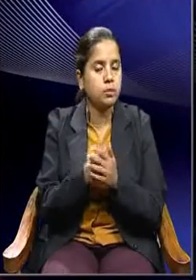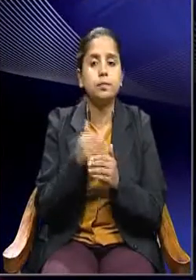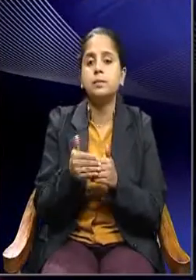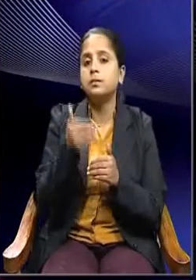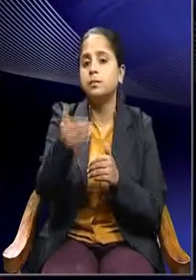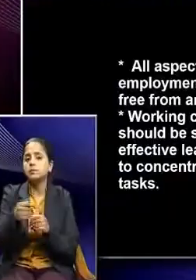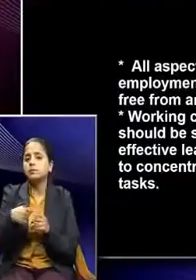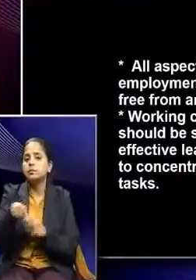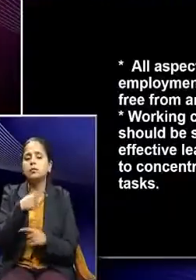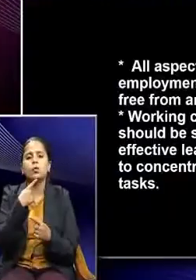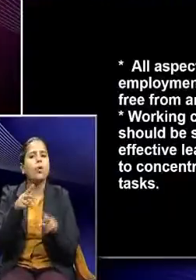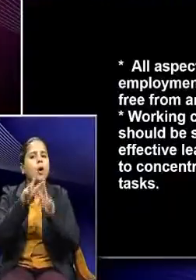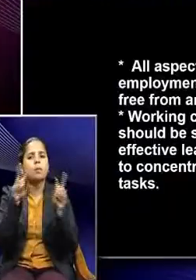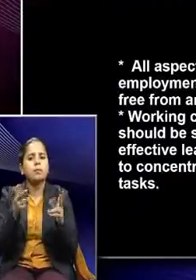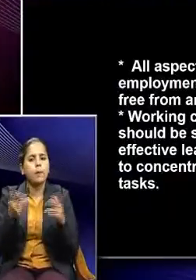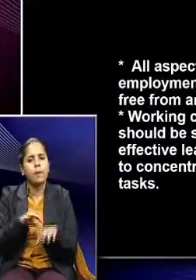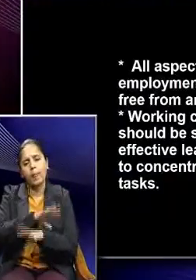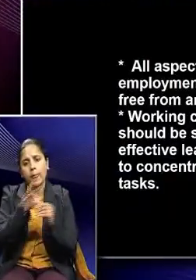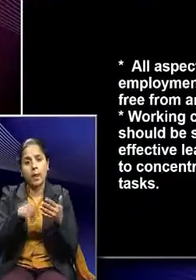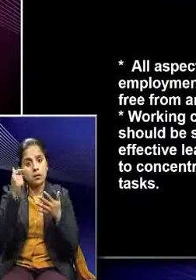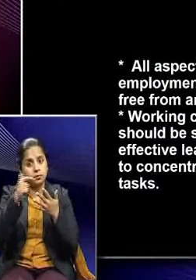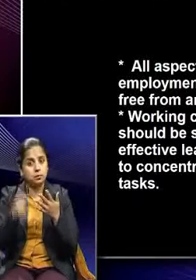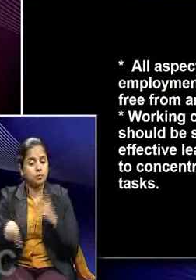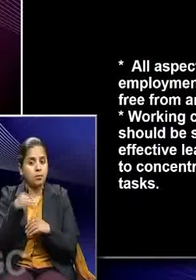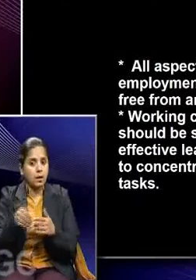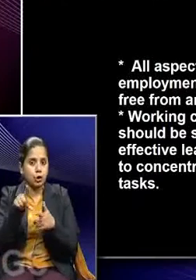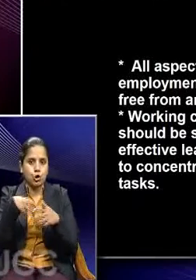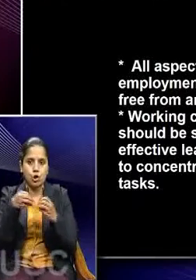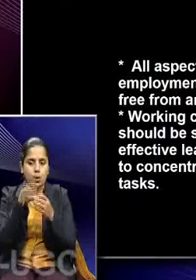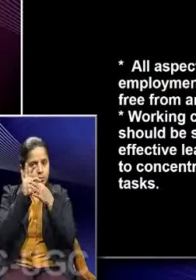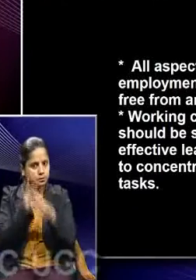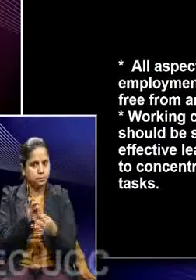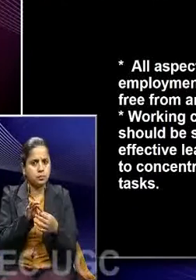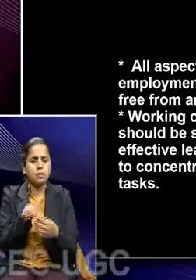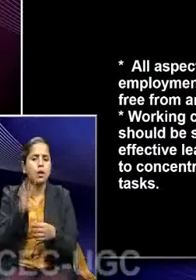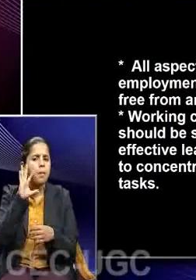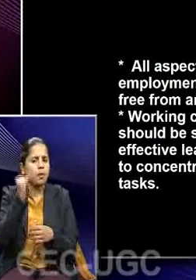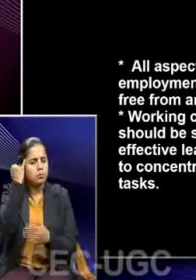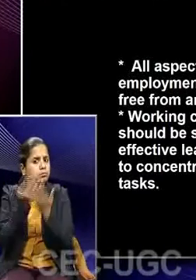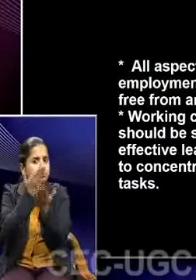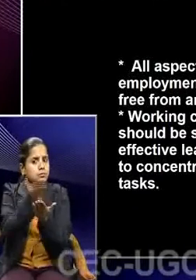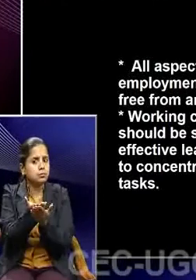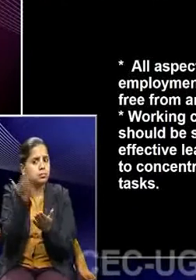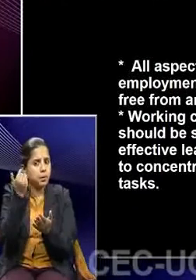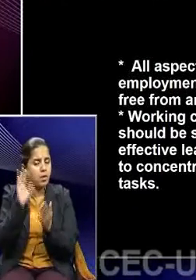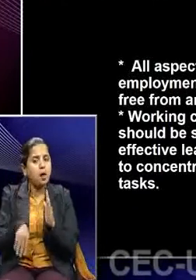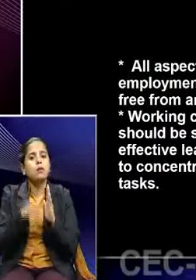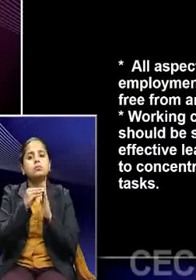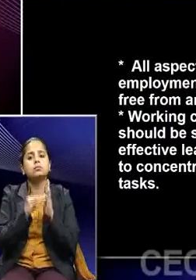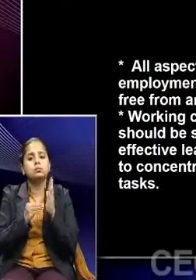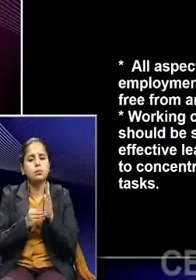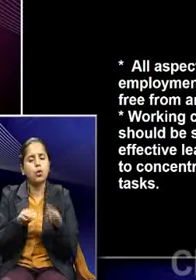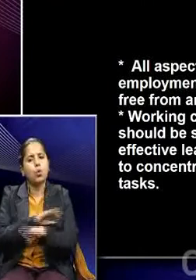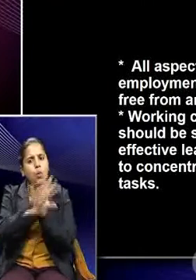about that all aspects, once again with respect to the employment, an important part covered in the recommendation, that